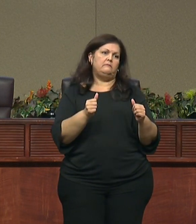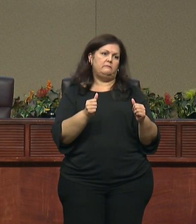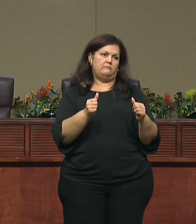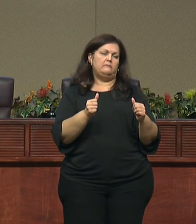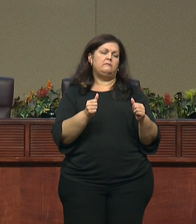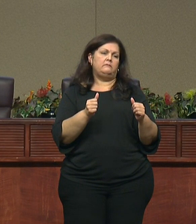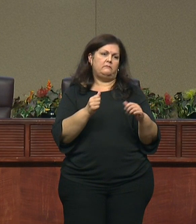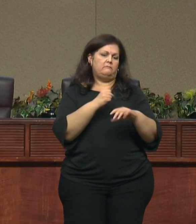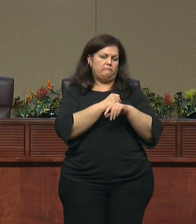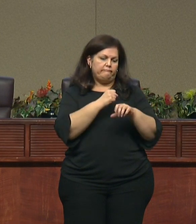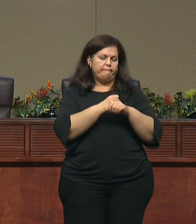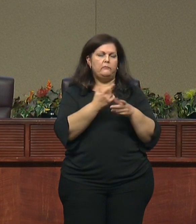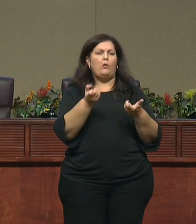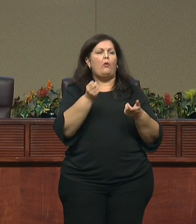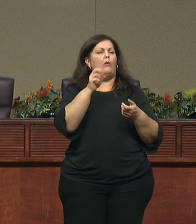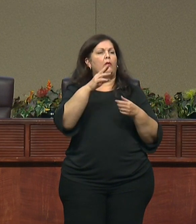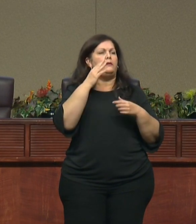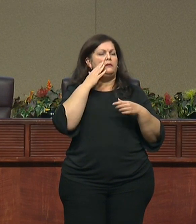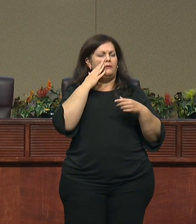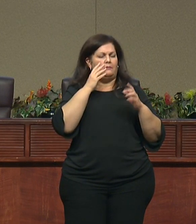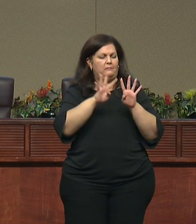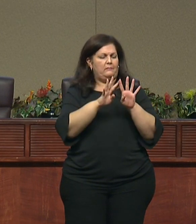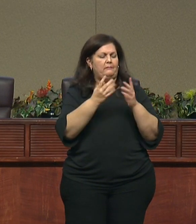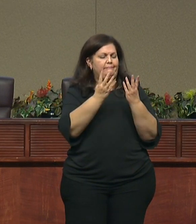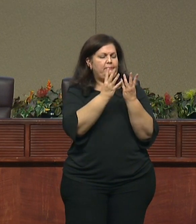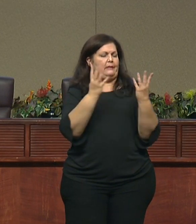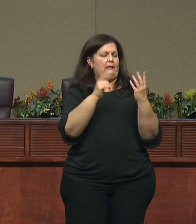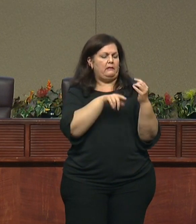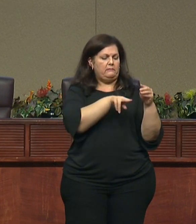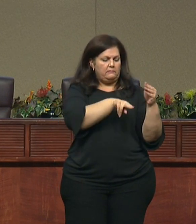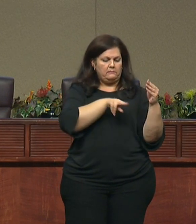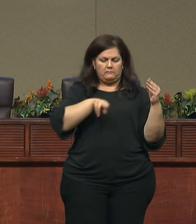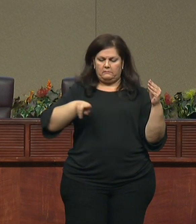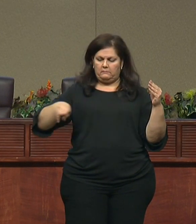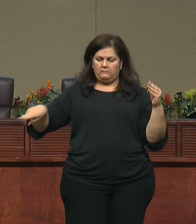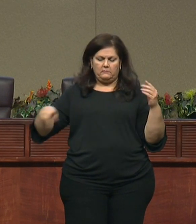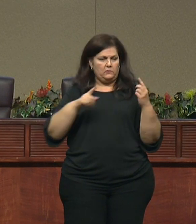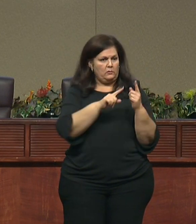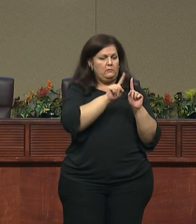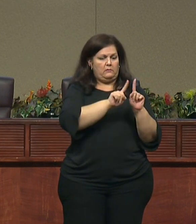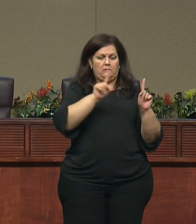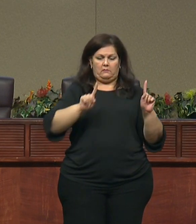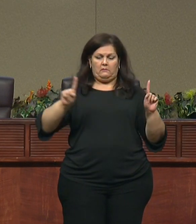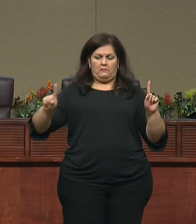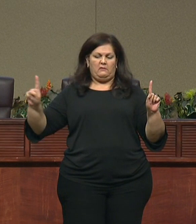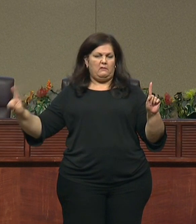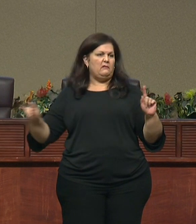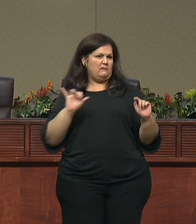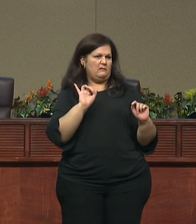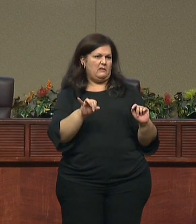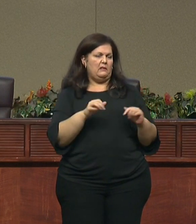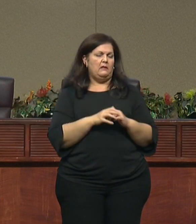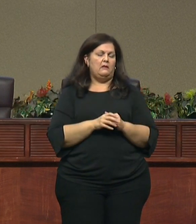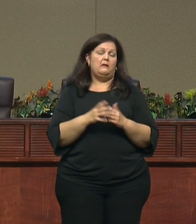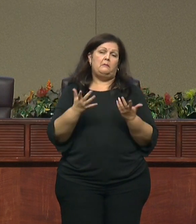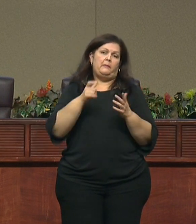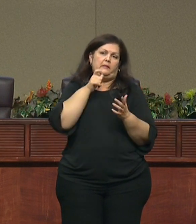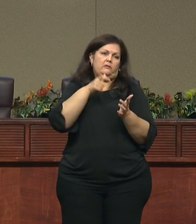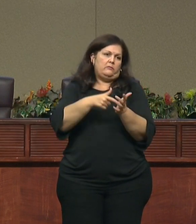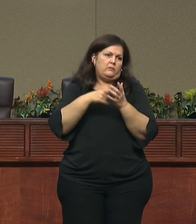regarding social distancing, regarding the wearing and requirement of wearing masks may not have been